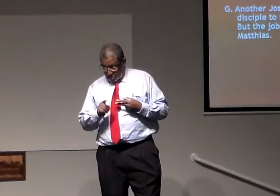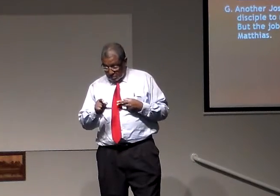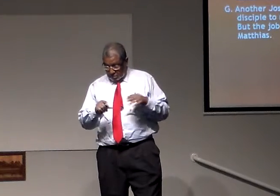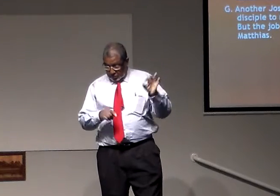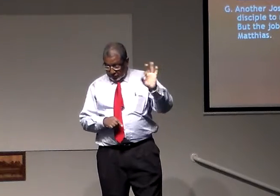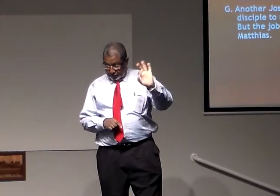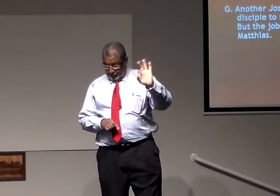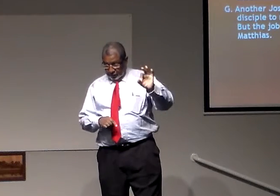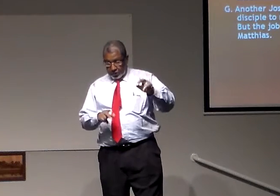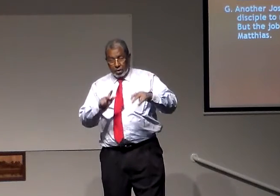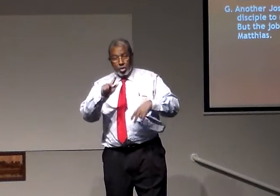And then third,